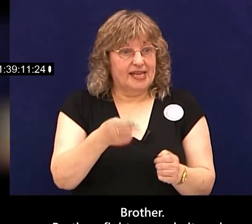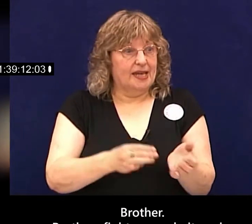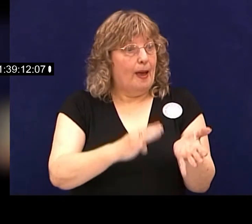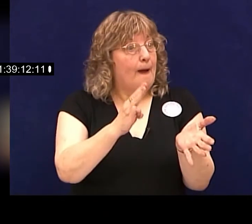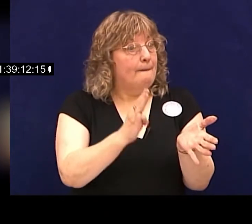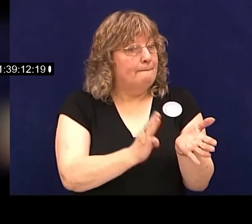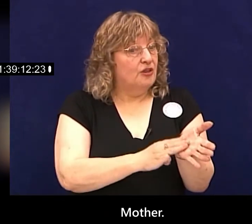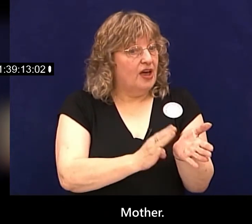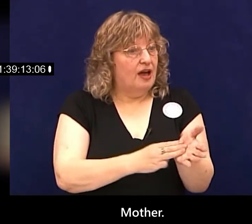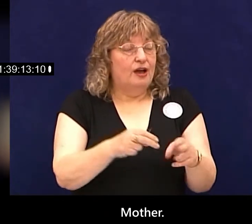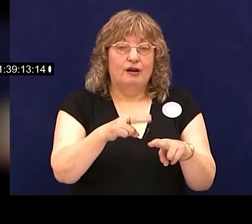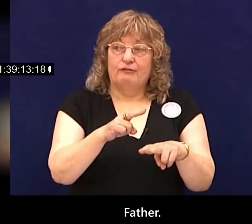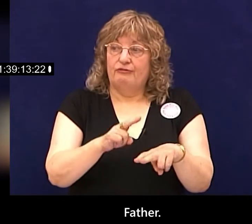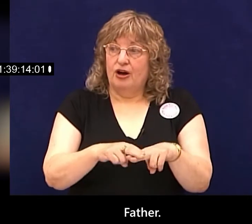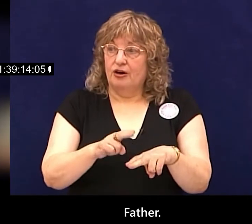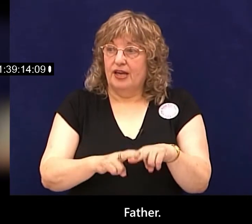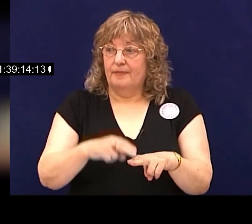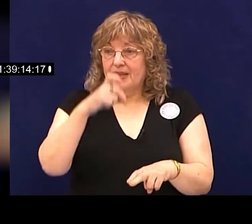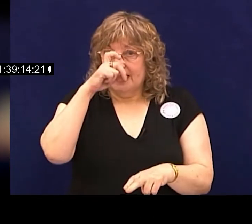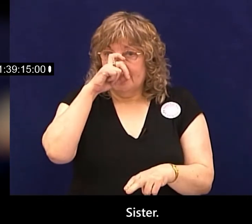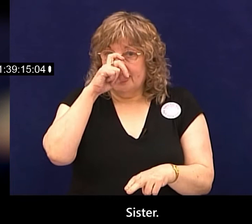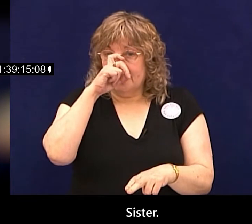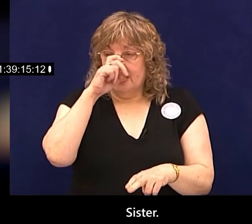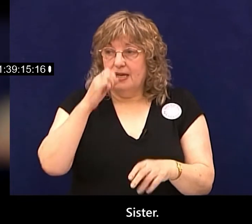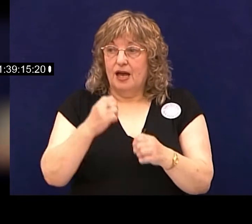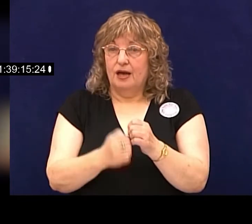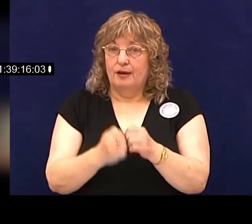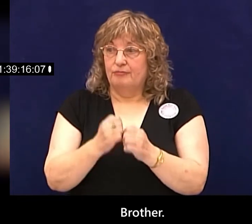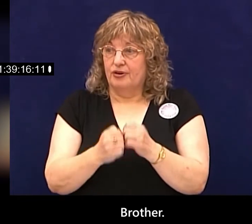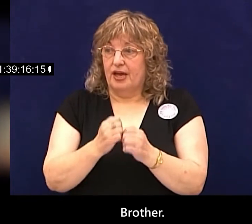again. Mother, father, sister, brother.